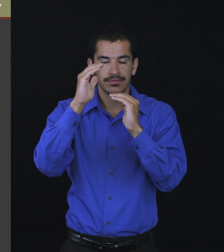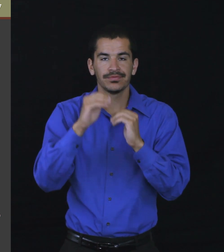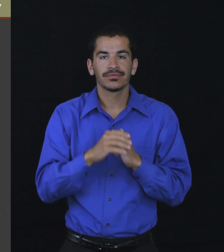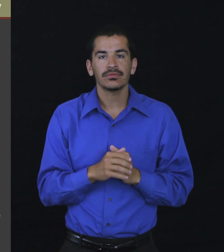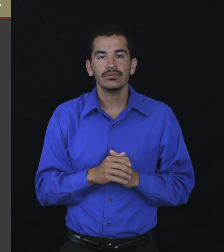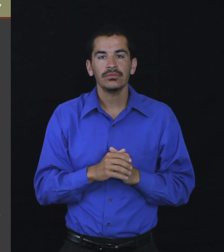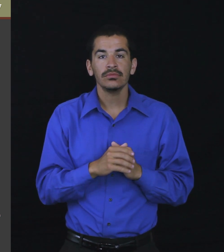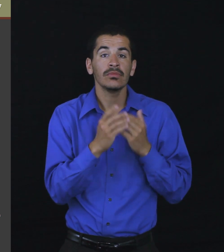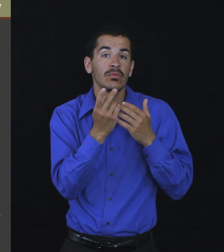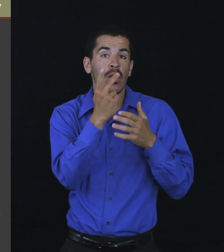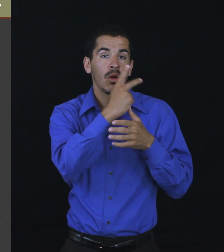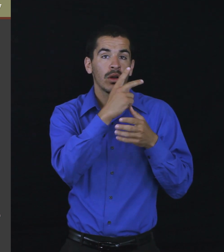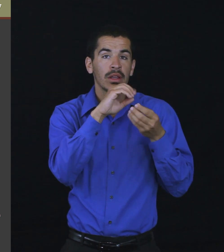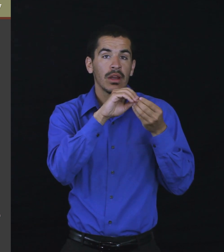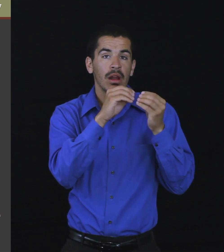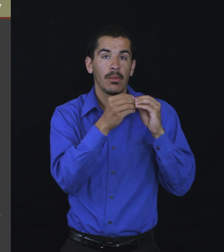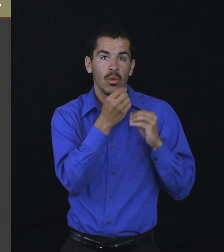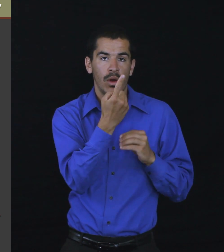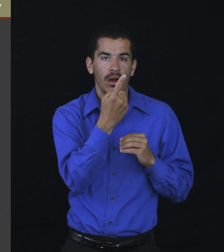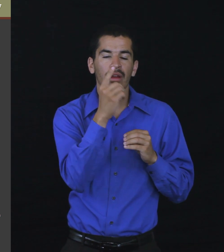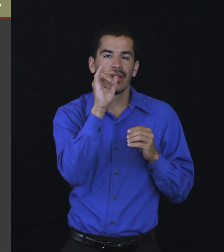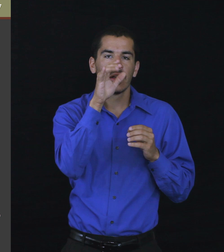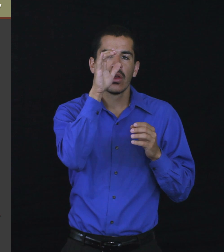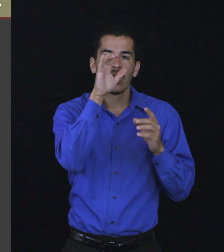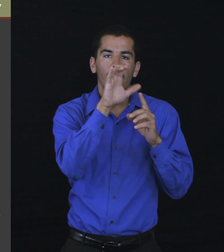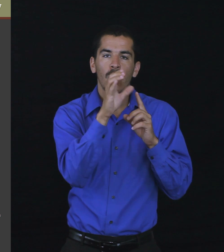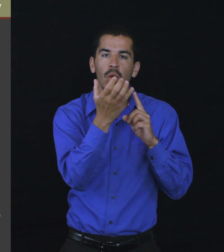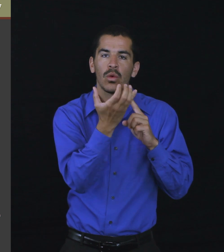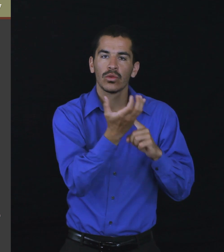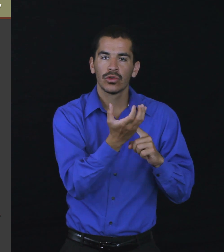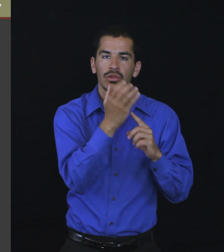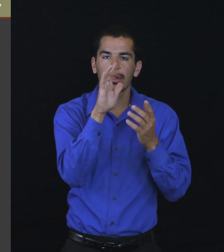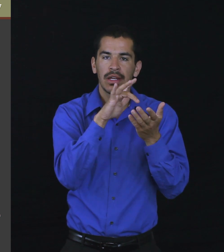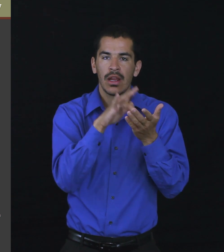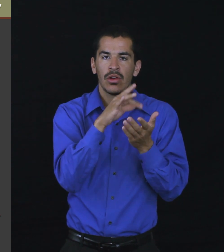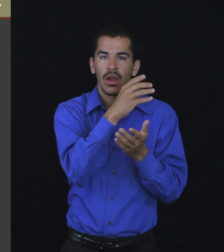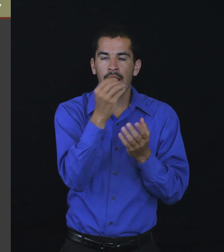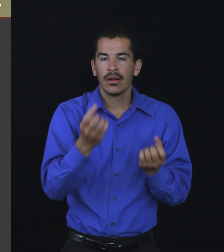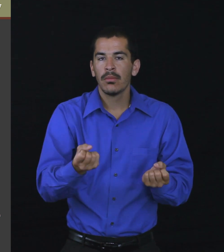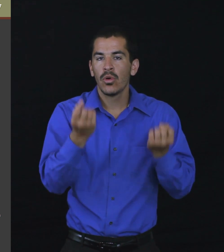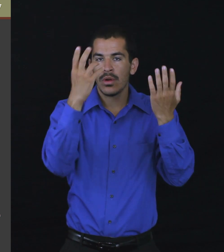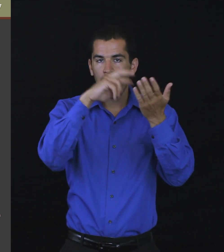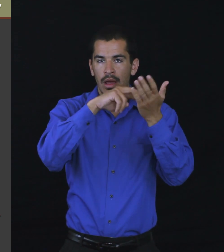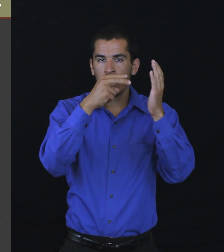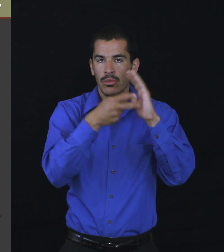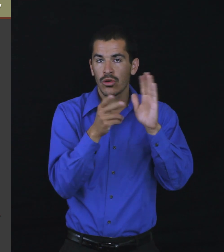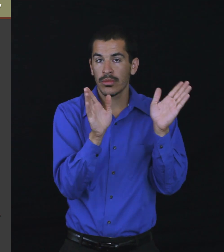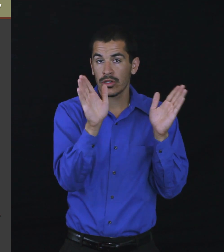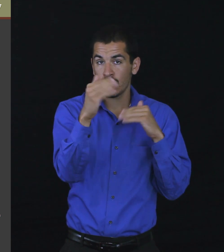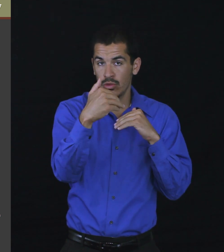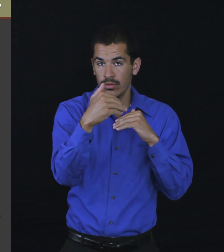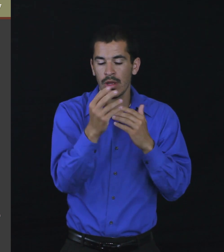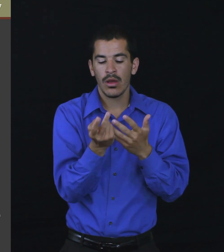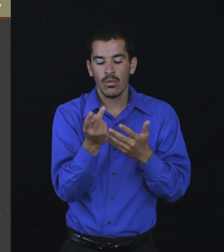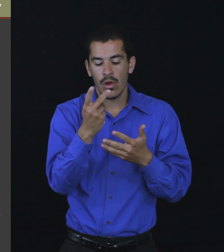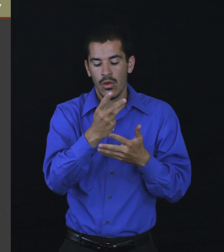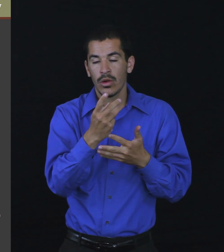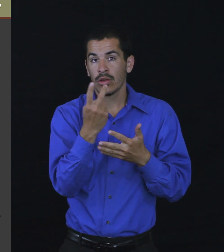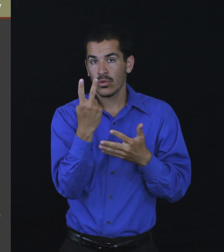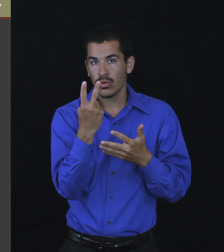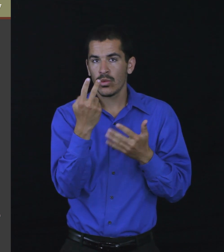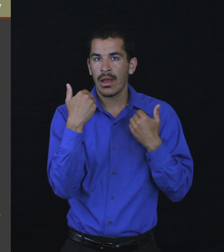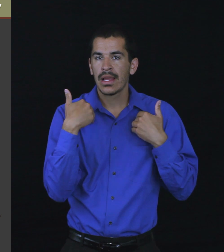Priority 1, the Culture Center and Multipurpose Room. Priority 2,